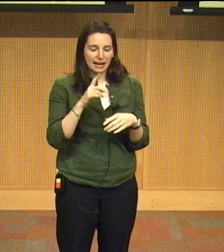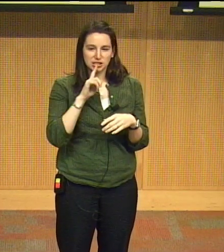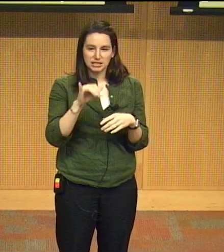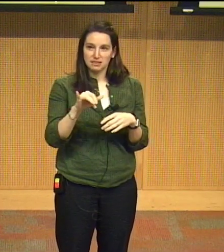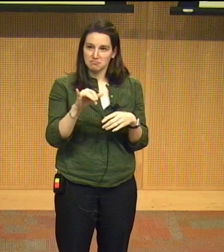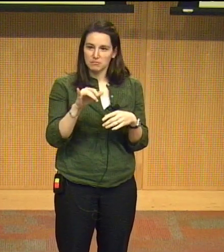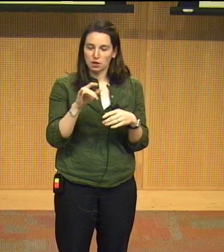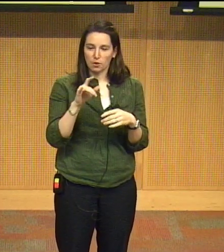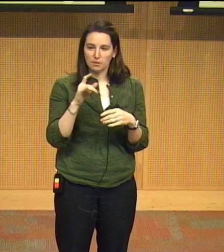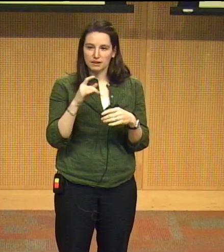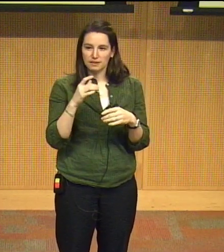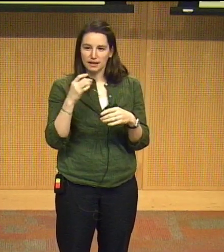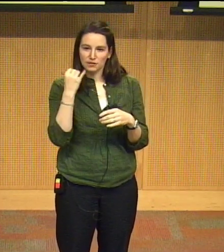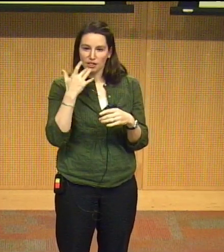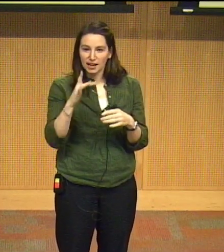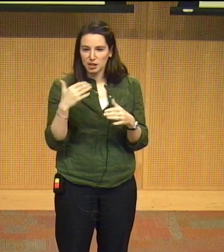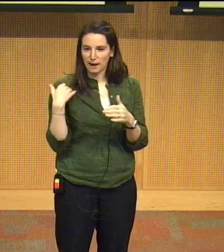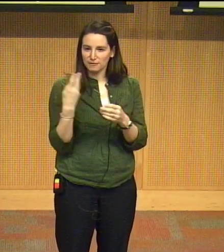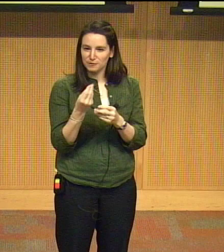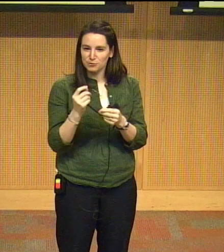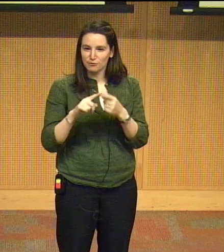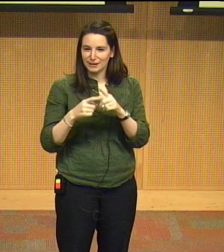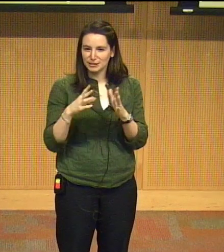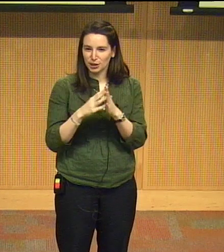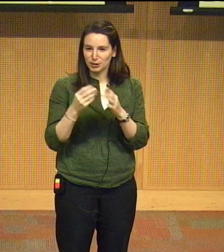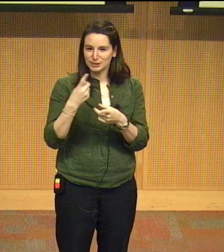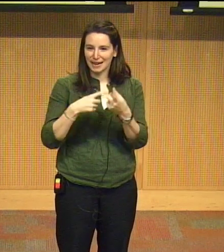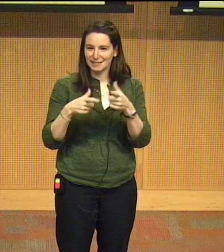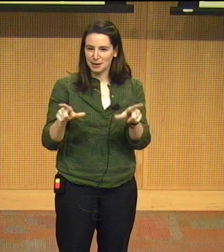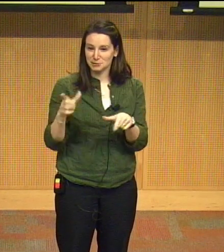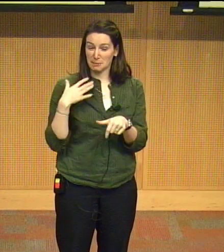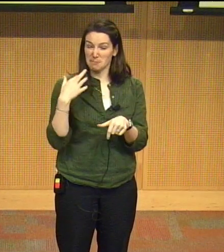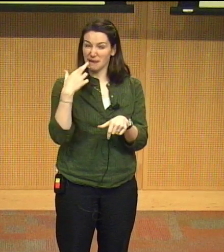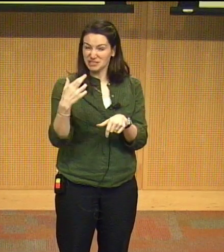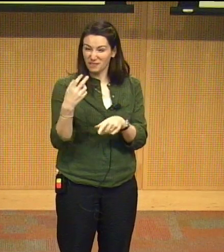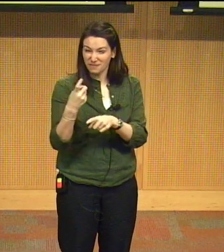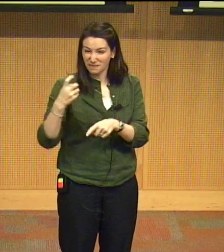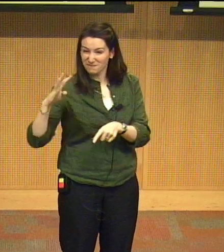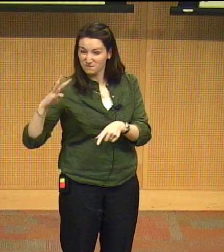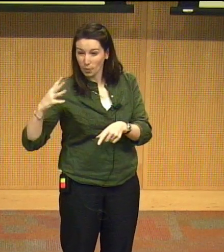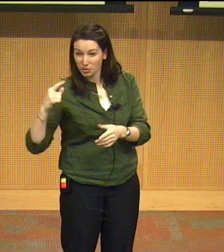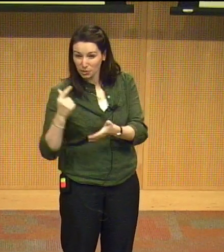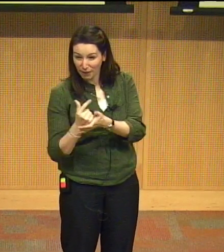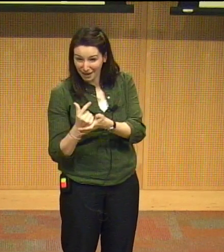Actually, you know, if you're lucky, you have a few friends that learn sign language. My best friend from 4th grade